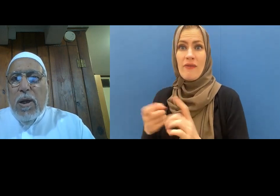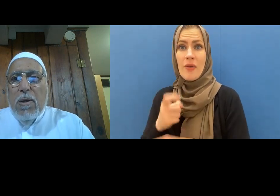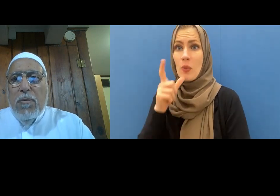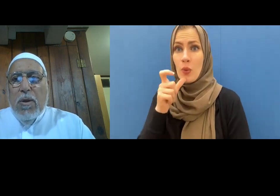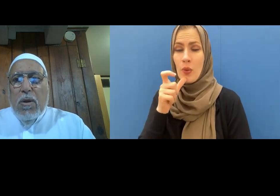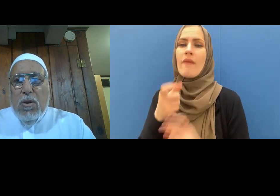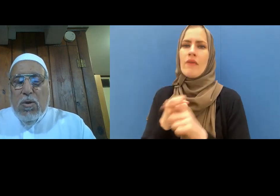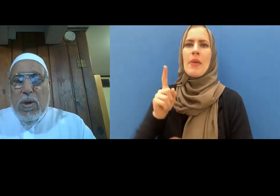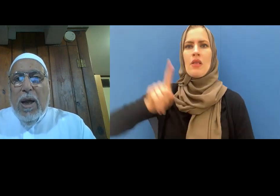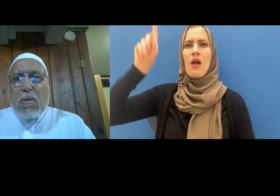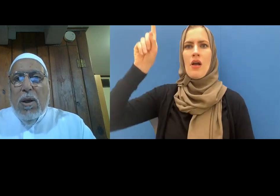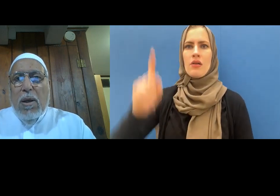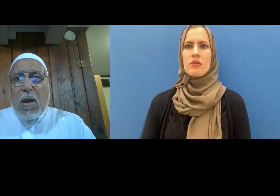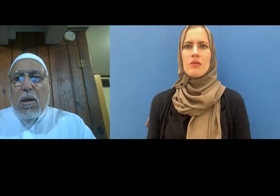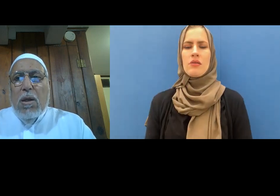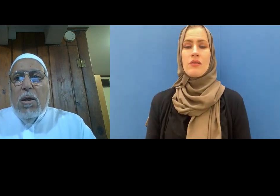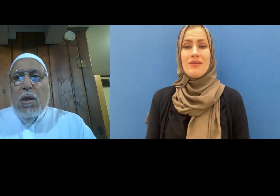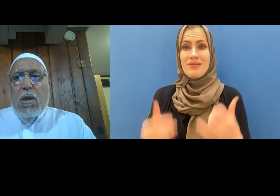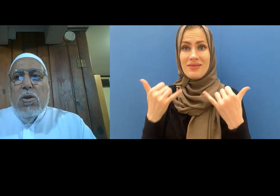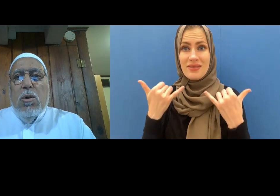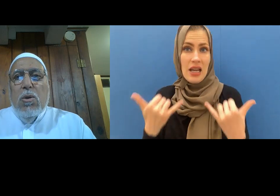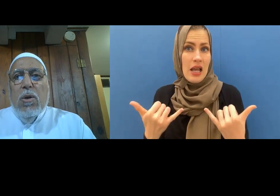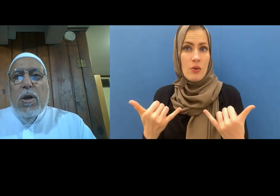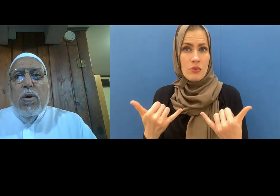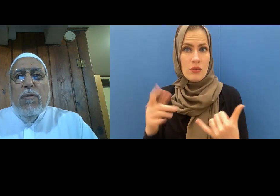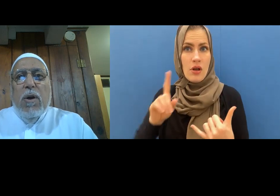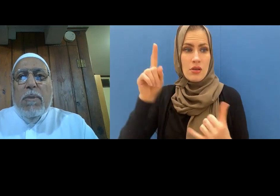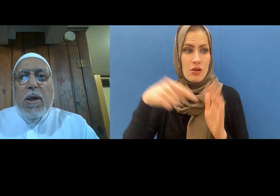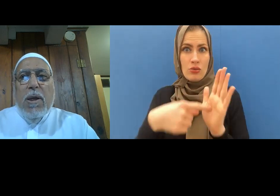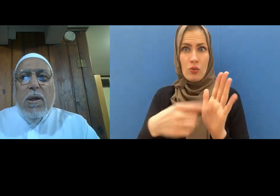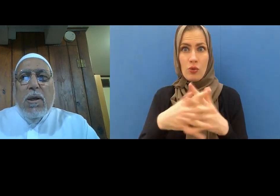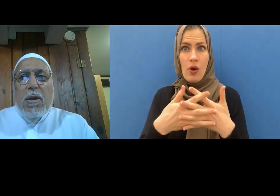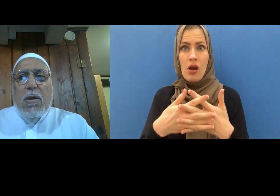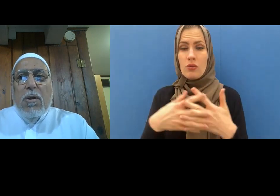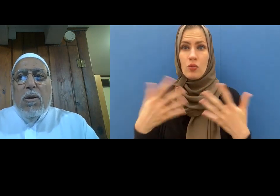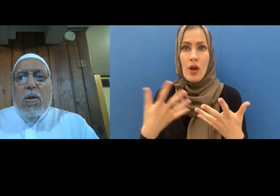of Allah. So now Allah is not only confirming